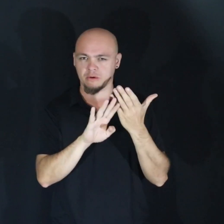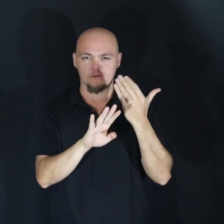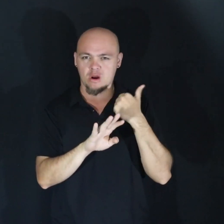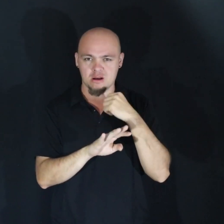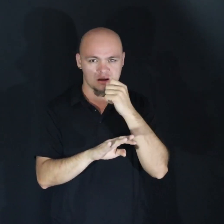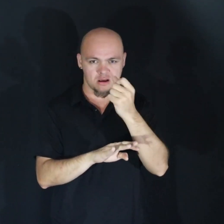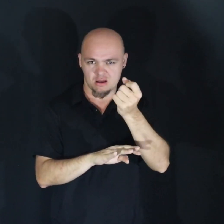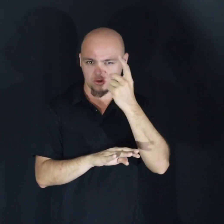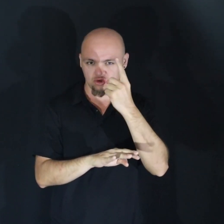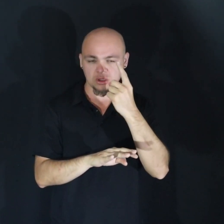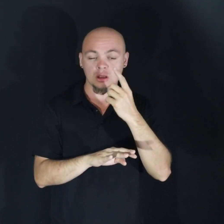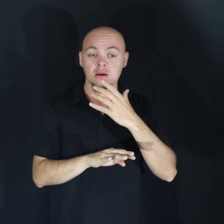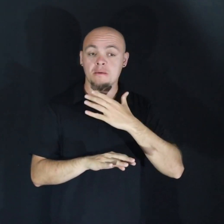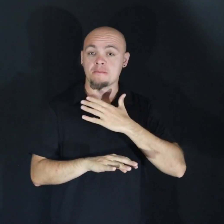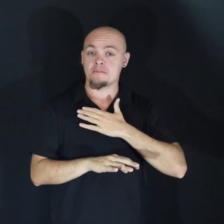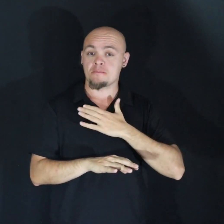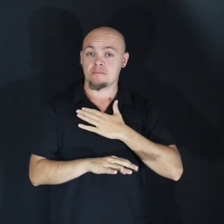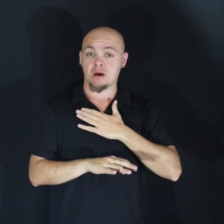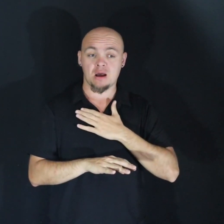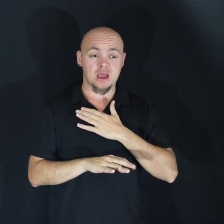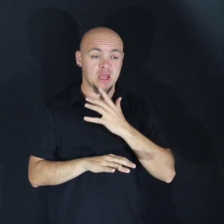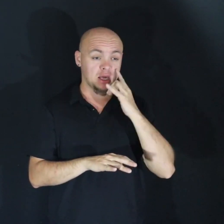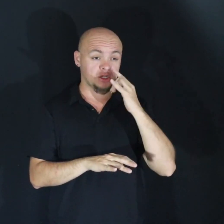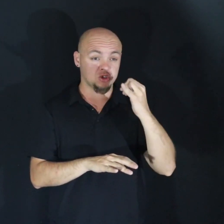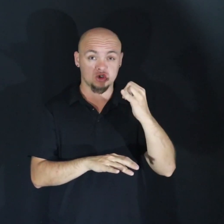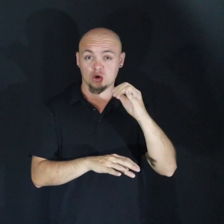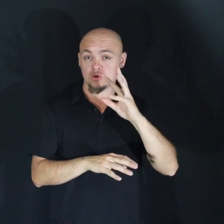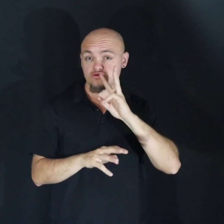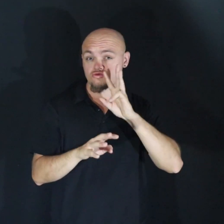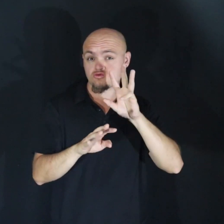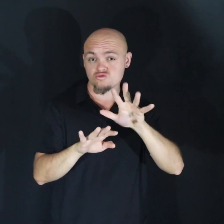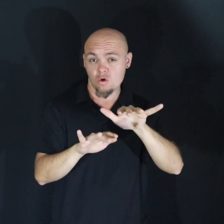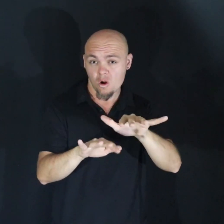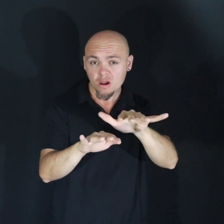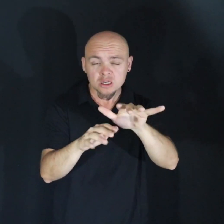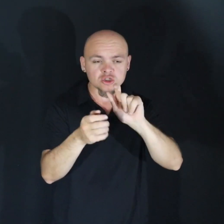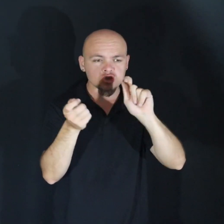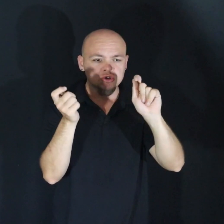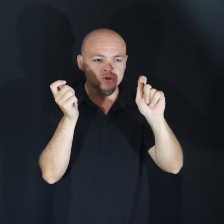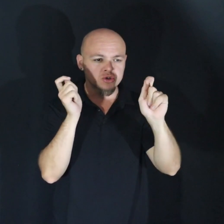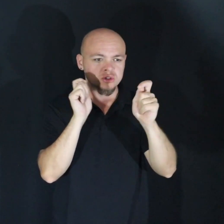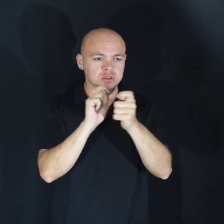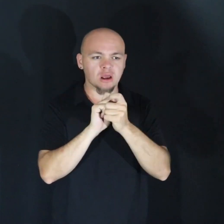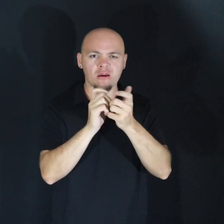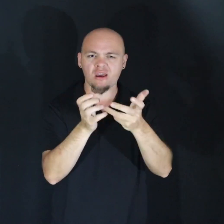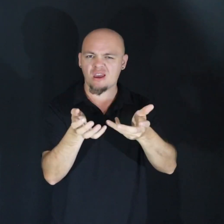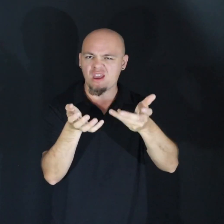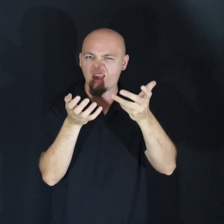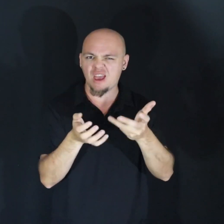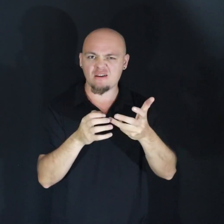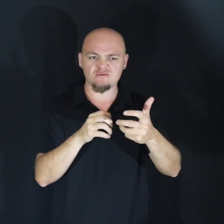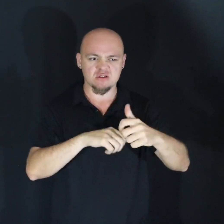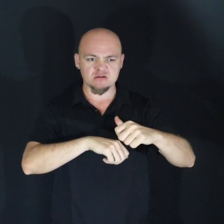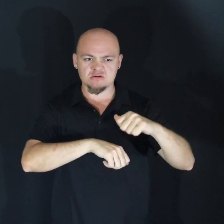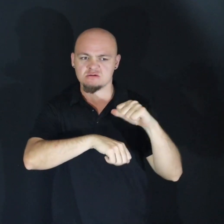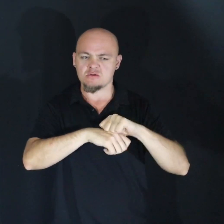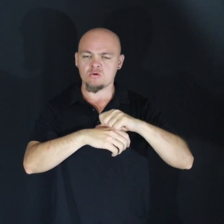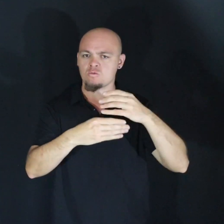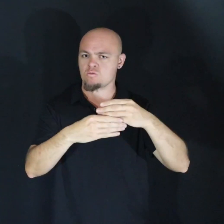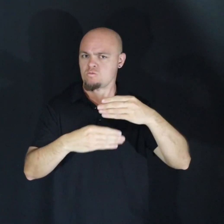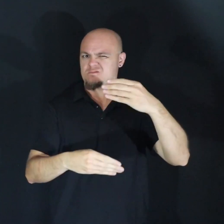My own eternal waters transformed into a heavy, cemented wall.